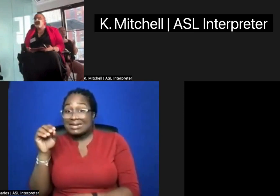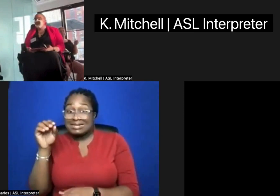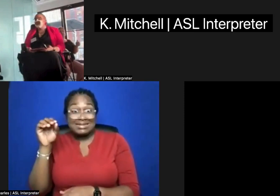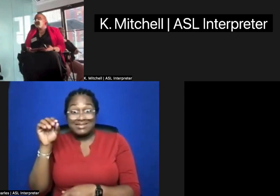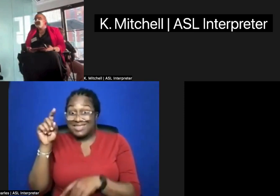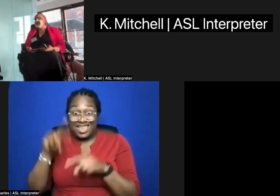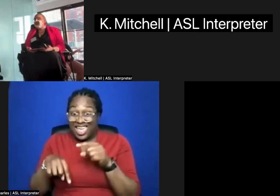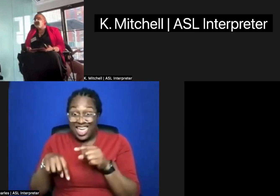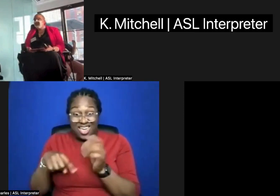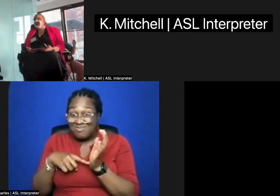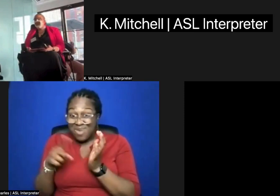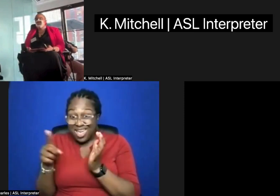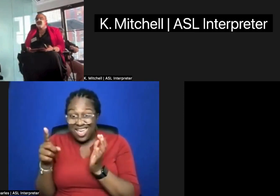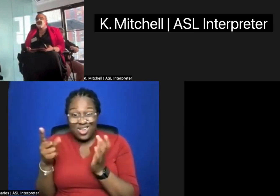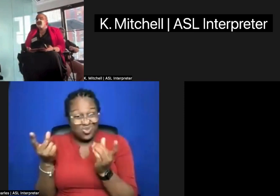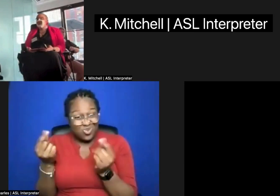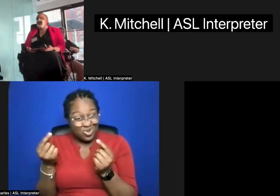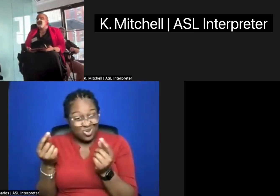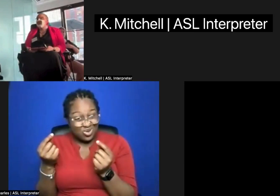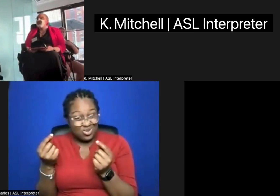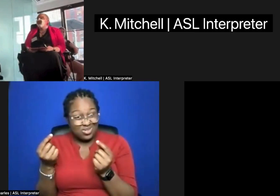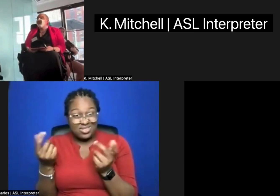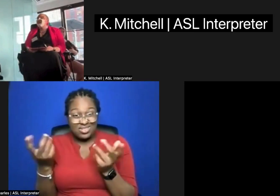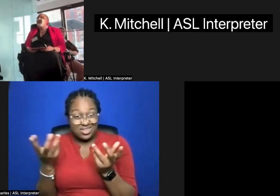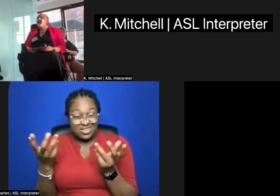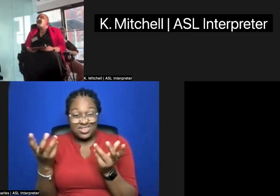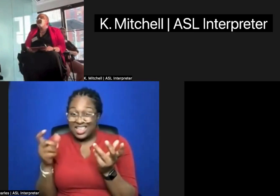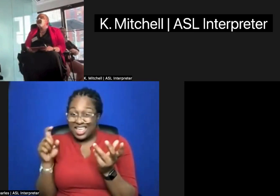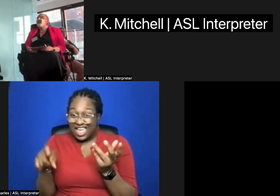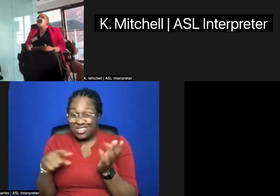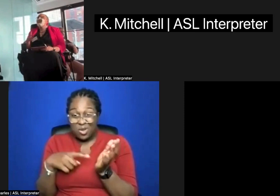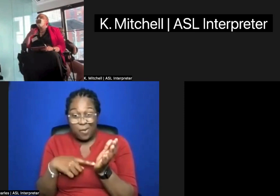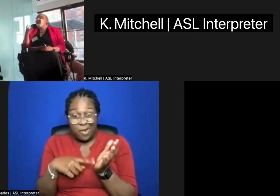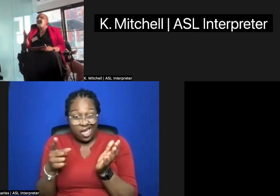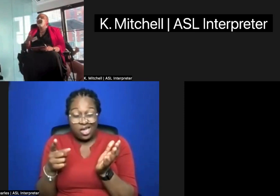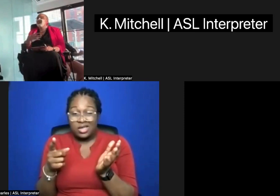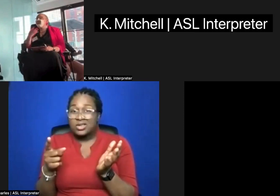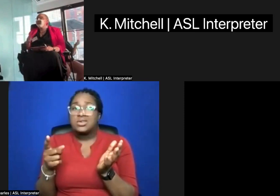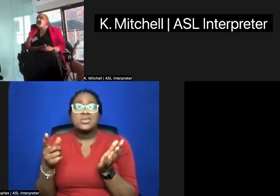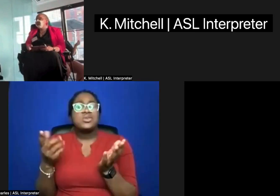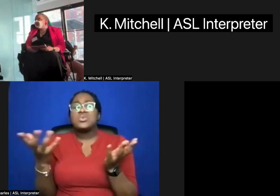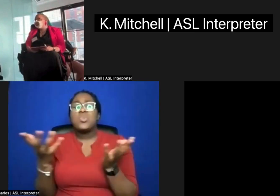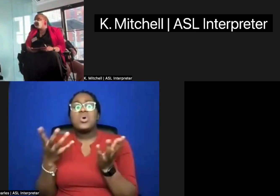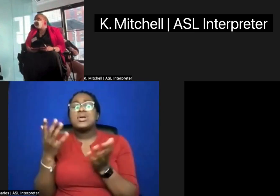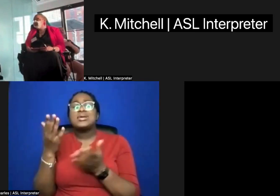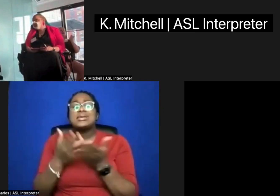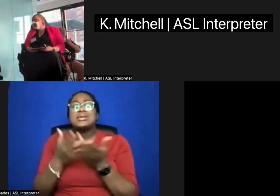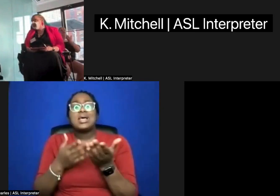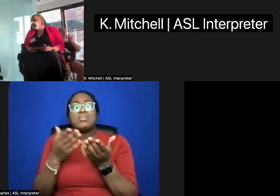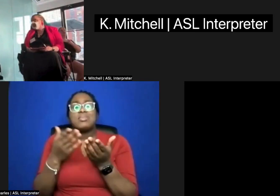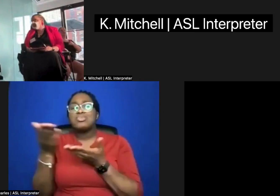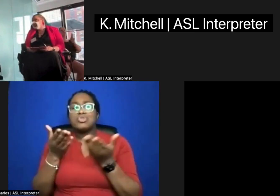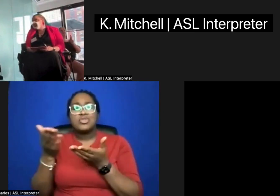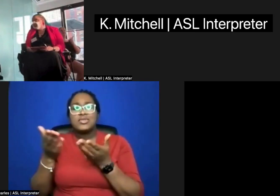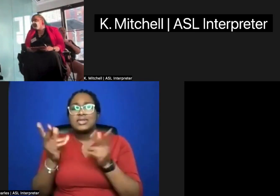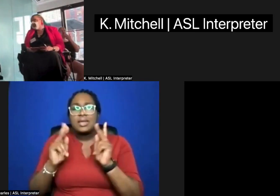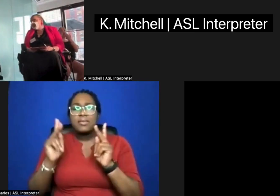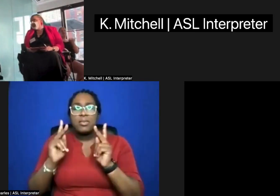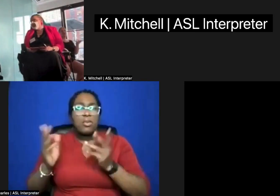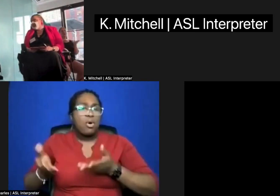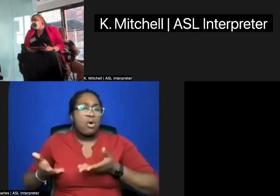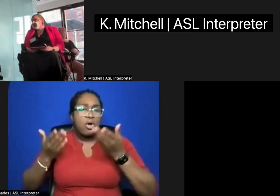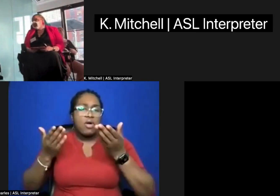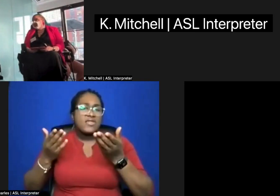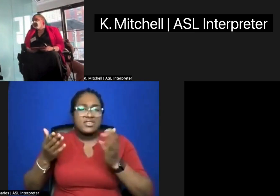viable claim, but it's not something they have the upfront money for. What are some services that people offer to help folks get around that? Well,